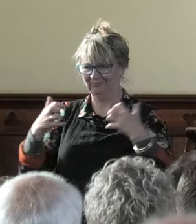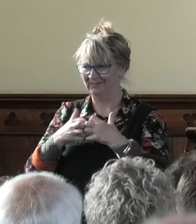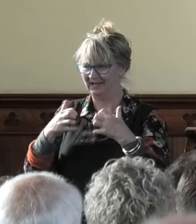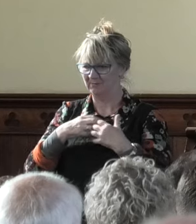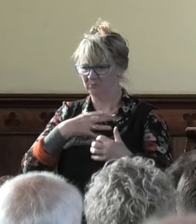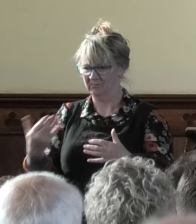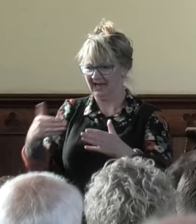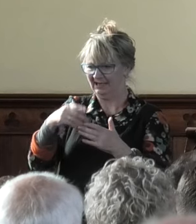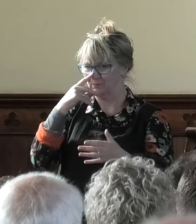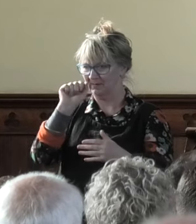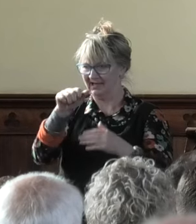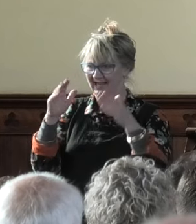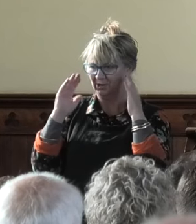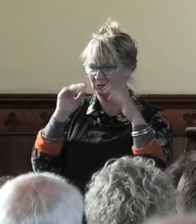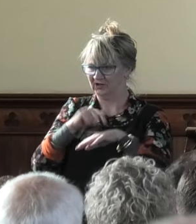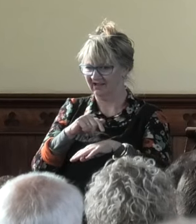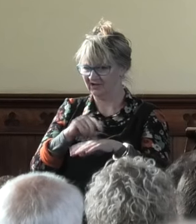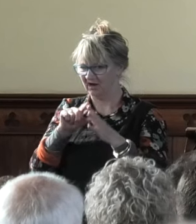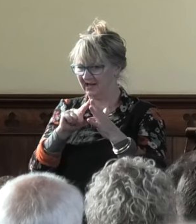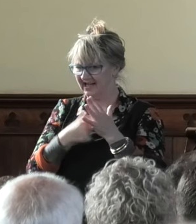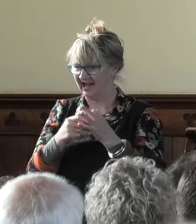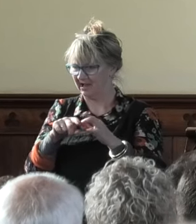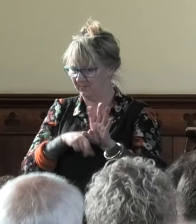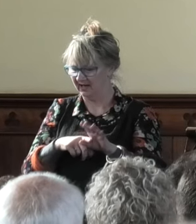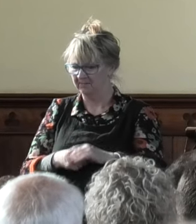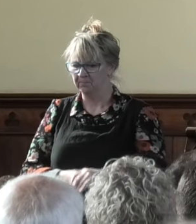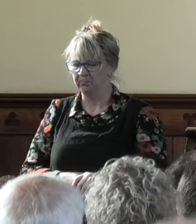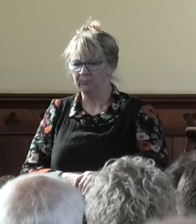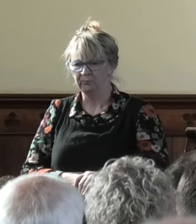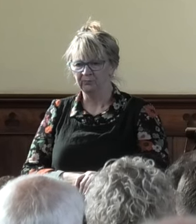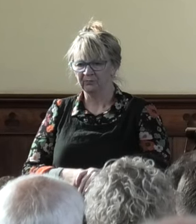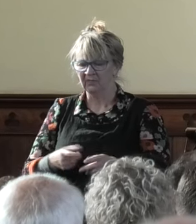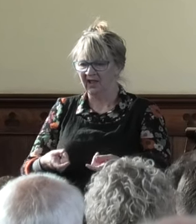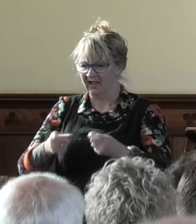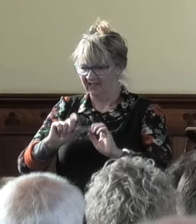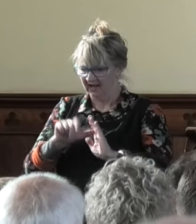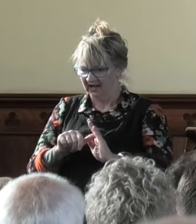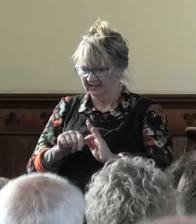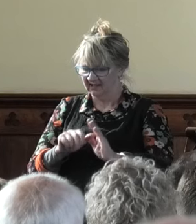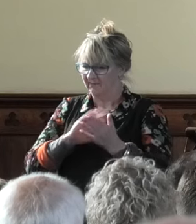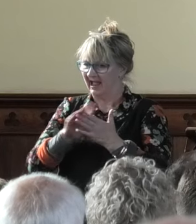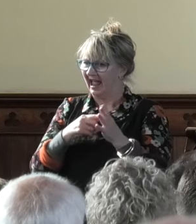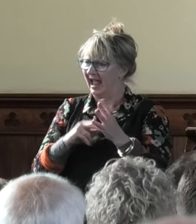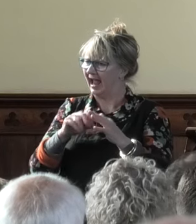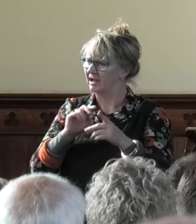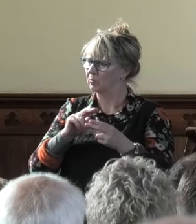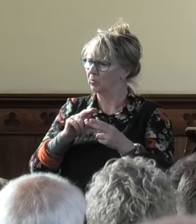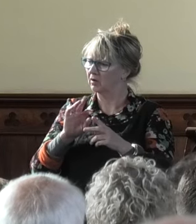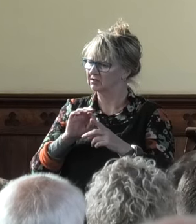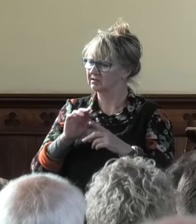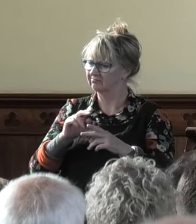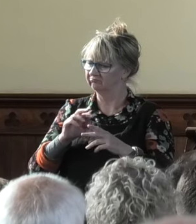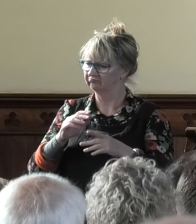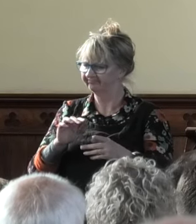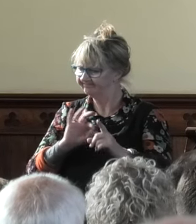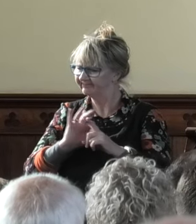and our relatives Bill and Nanny were there as well. The next time they came up, Hank was recovering from the flu, so Rin and